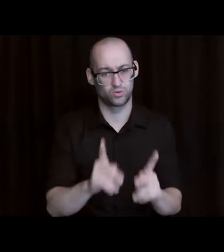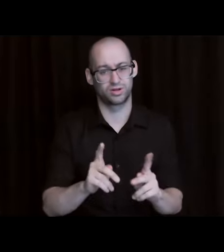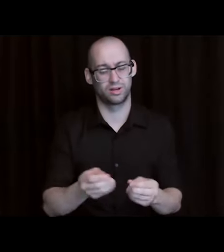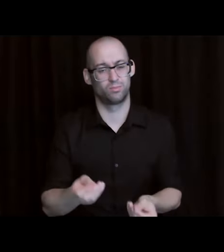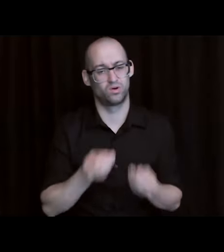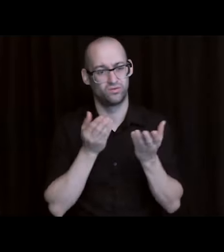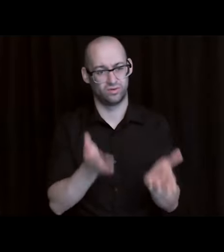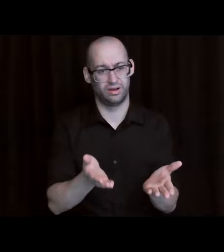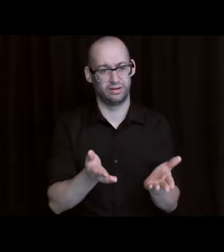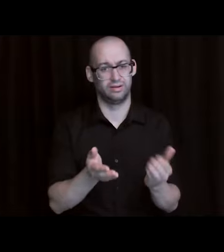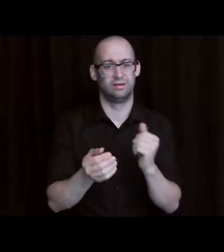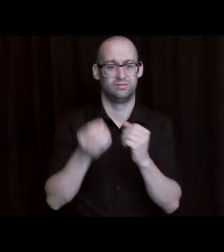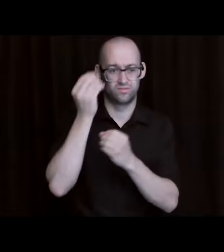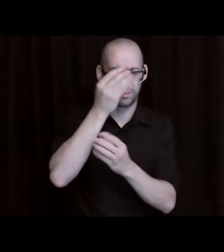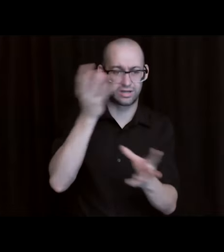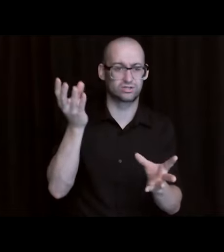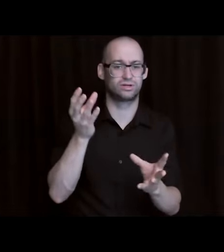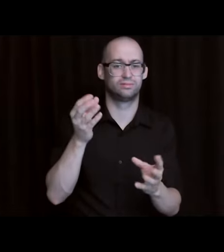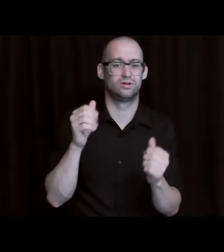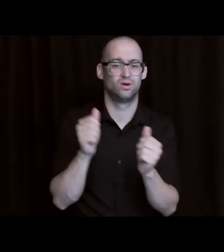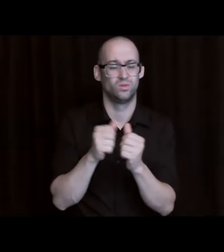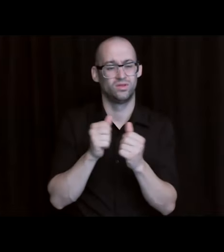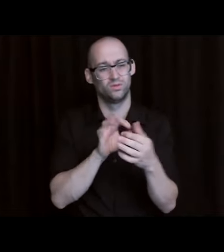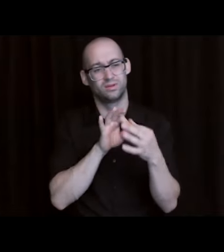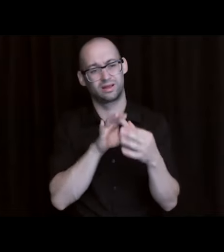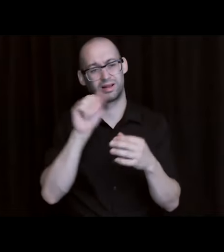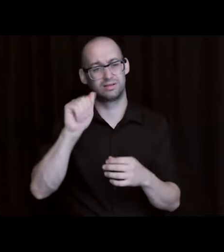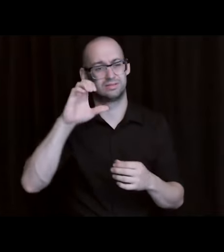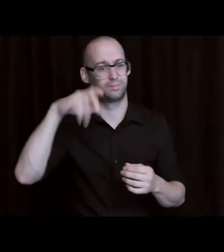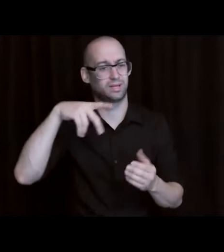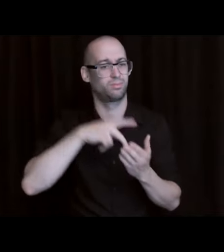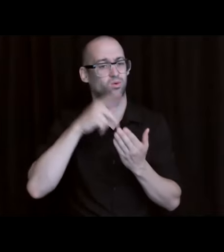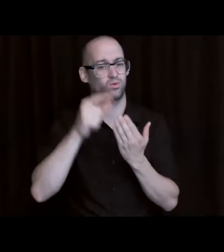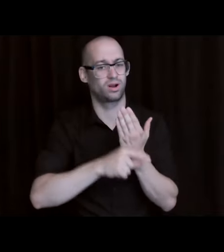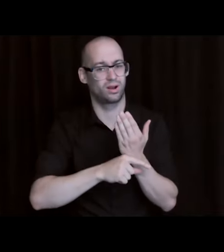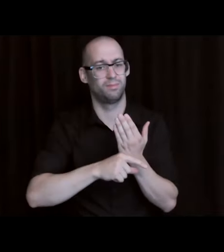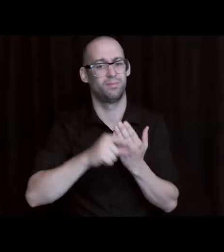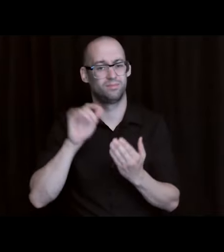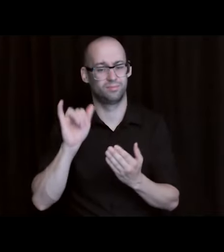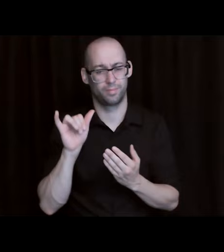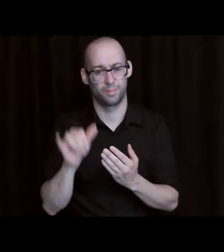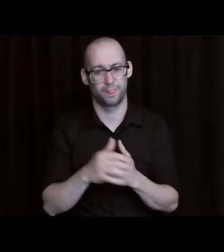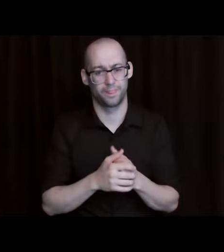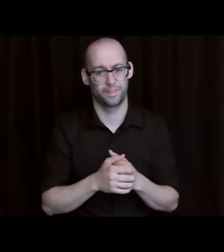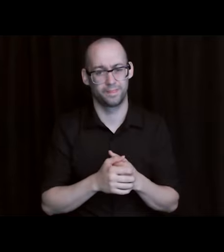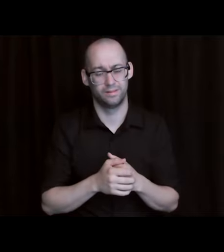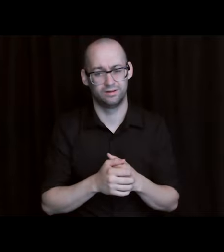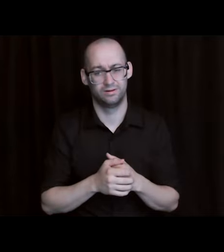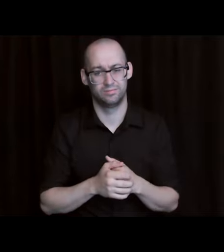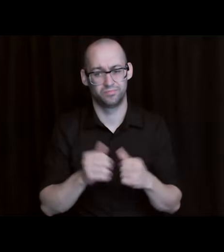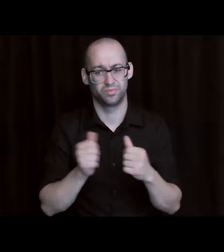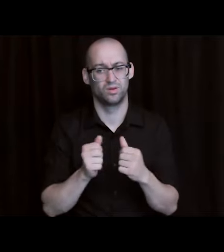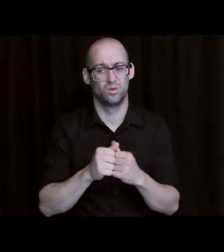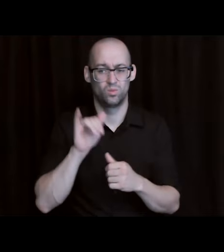provide information in regards to ACP program and digital literacy as well. Within the